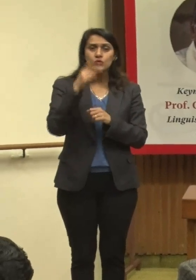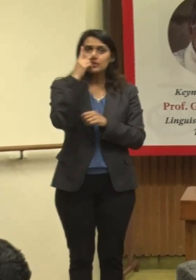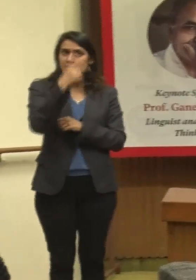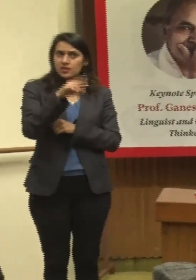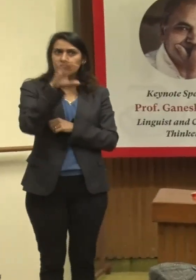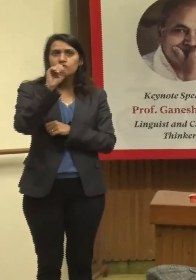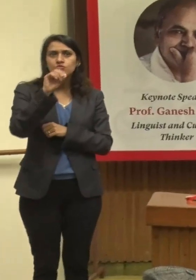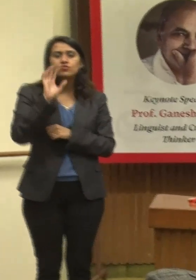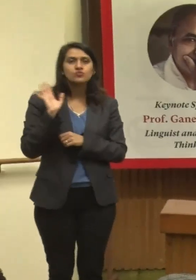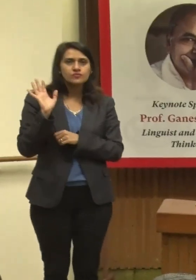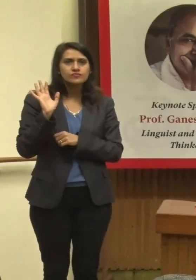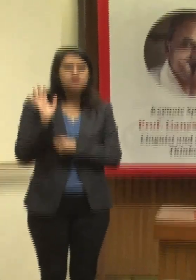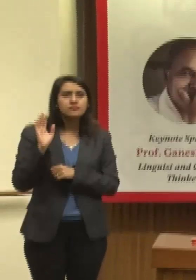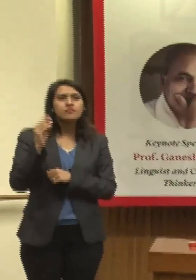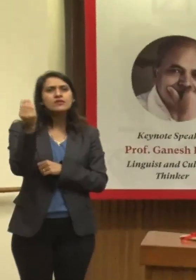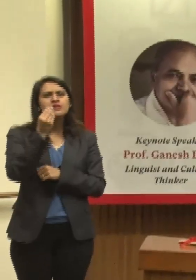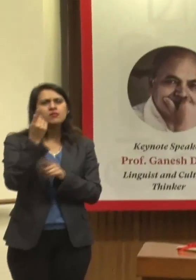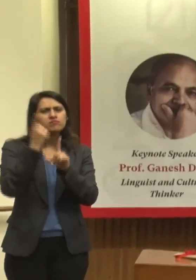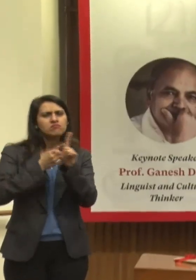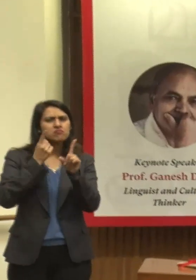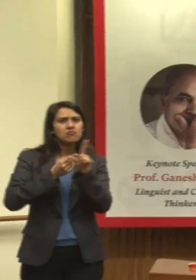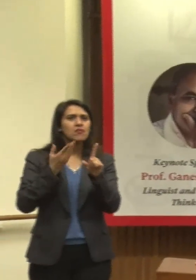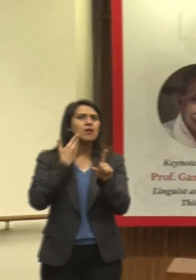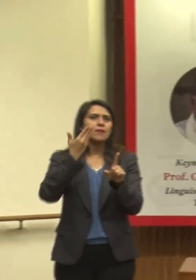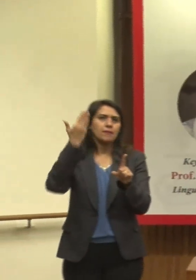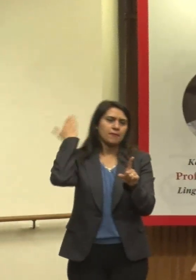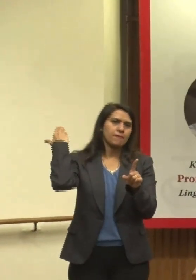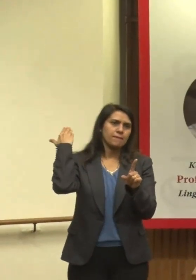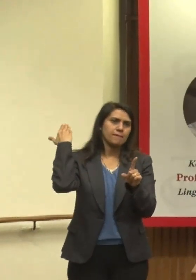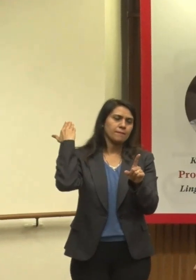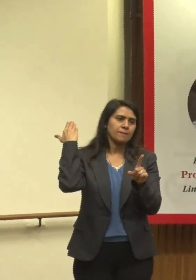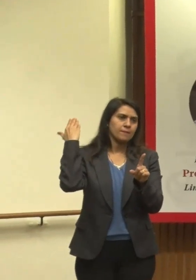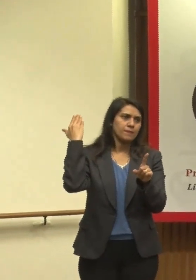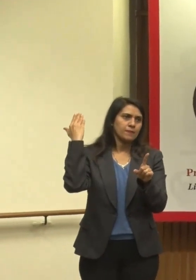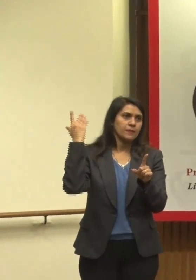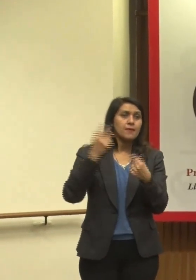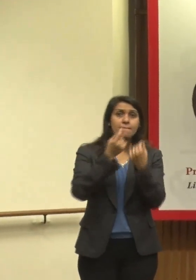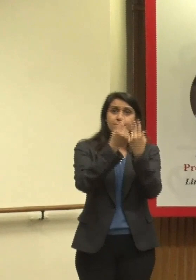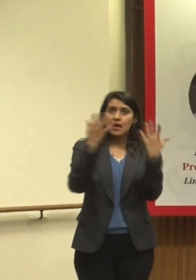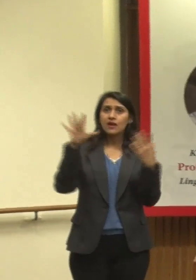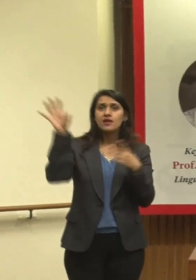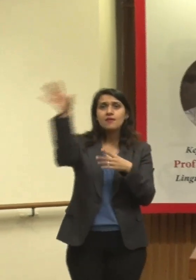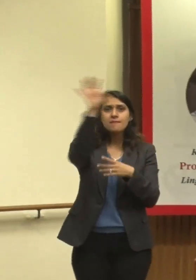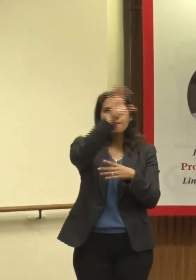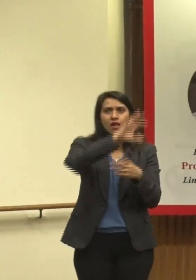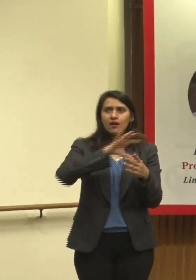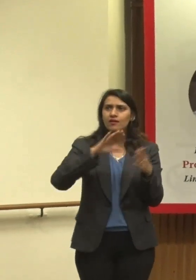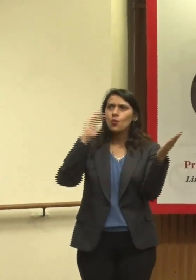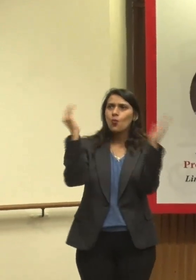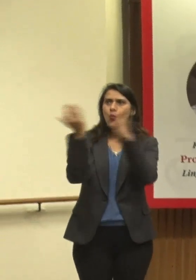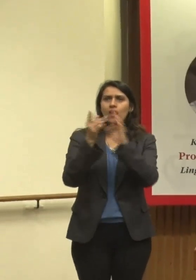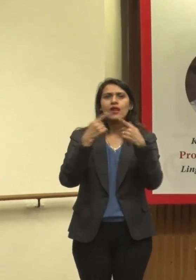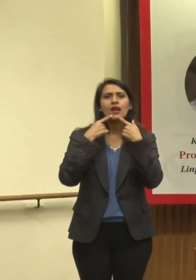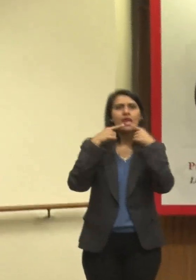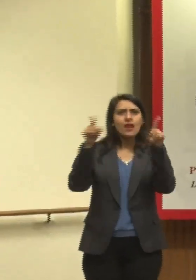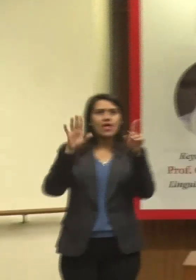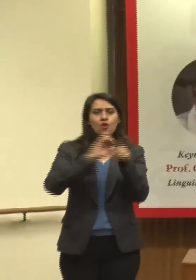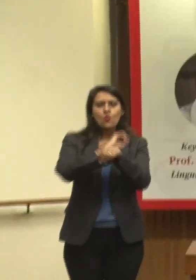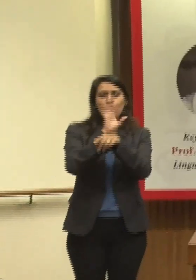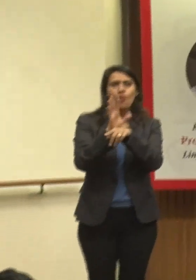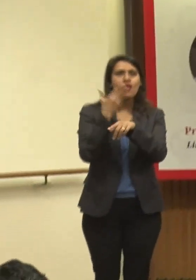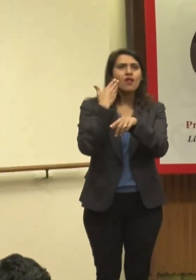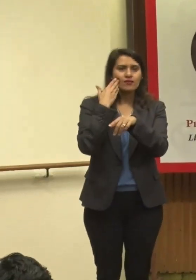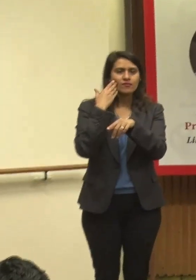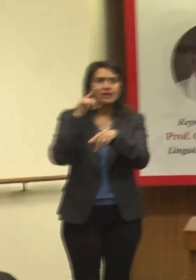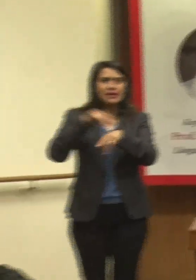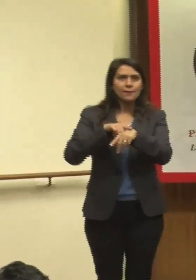not, but I remember some years back our country, like many other countries, declared that a thing called Corona has